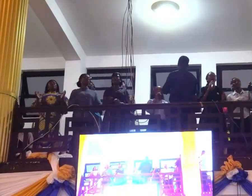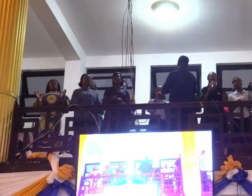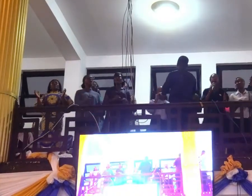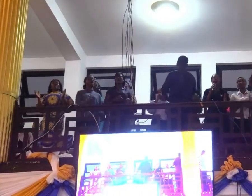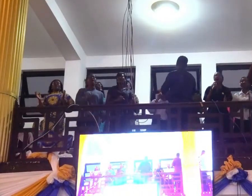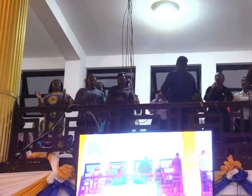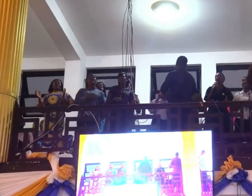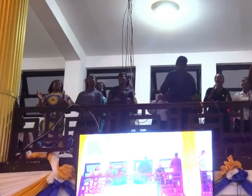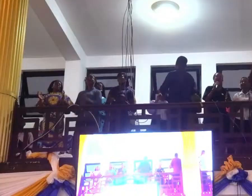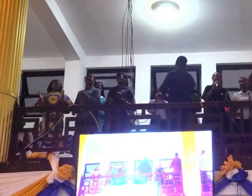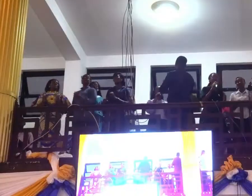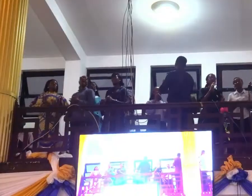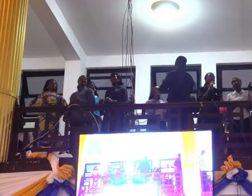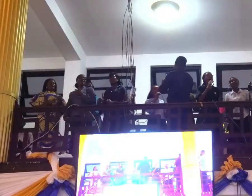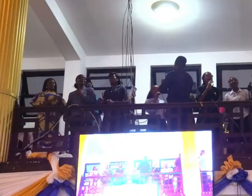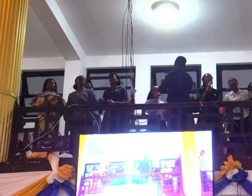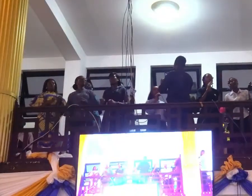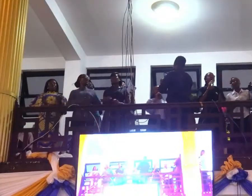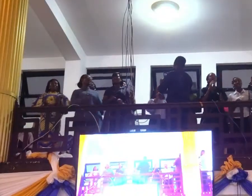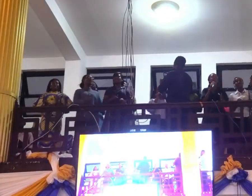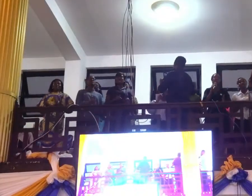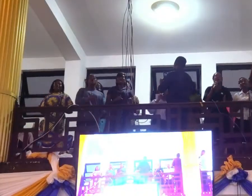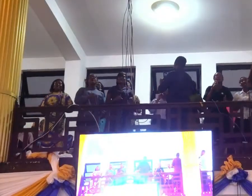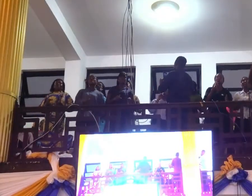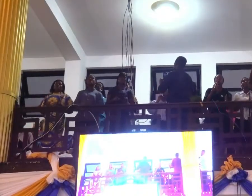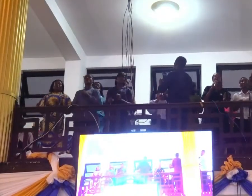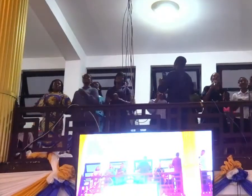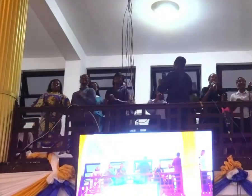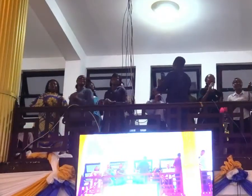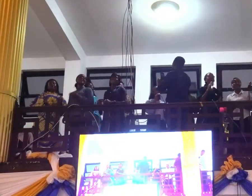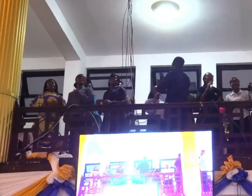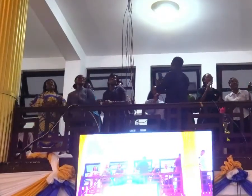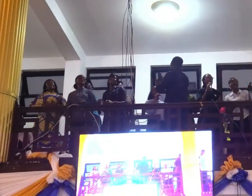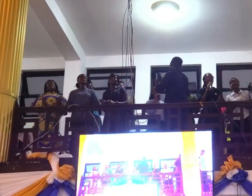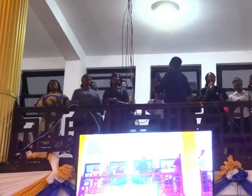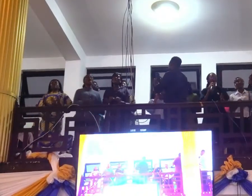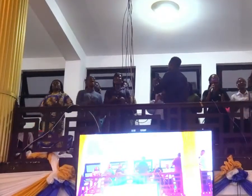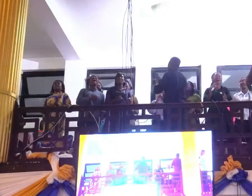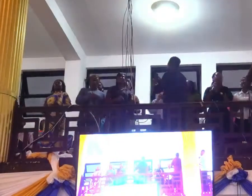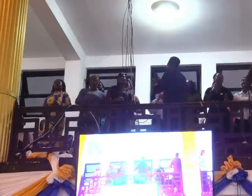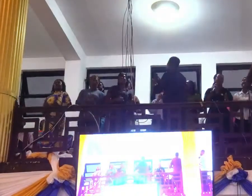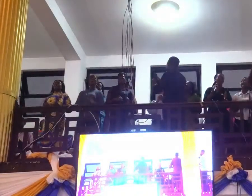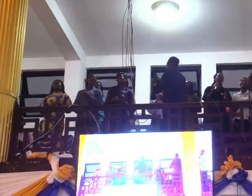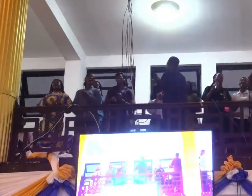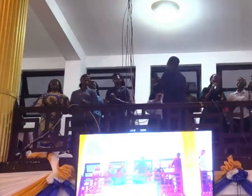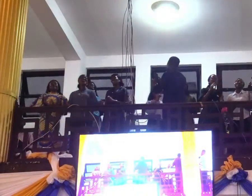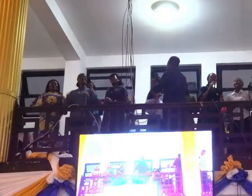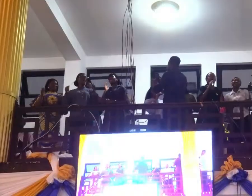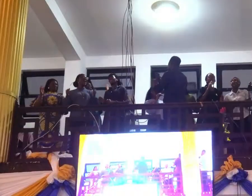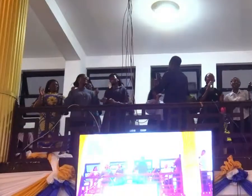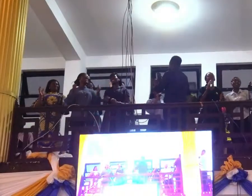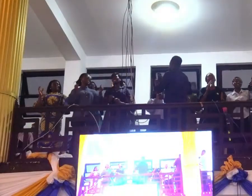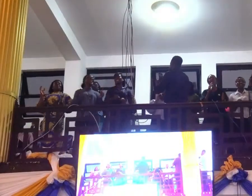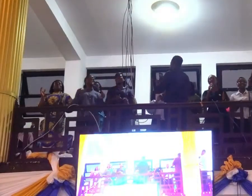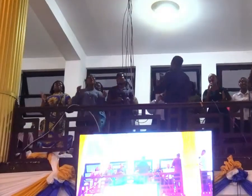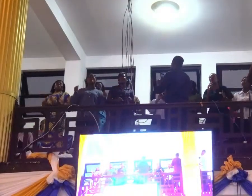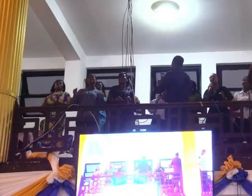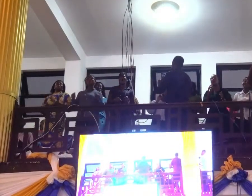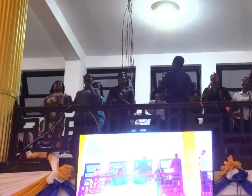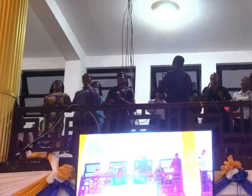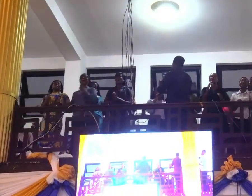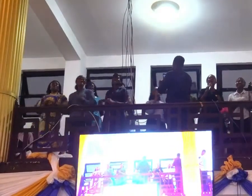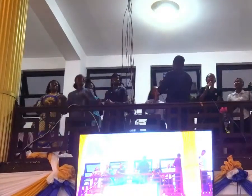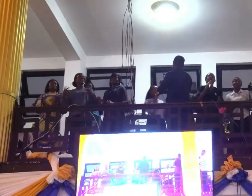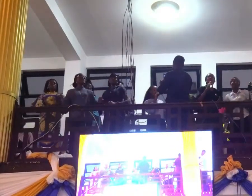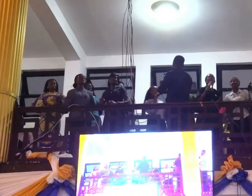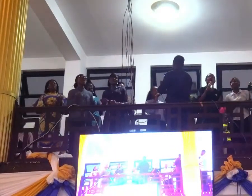name higher. I will lift up your name great Jehovah, Great